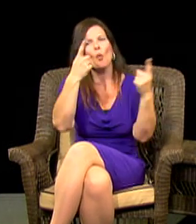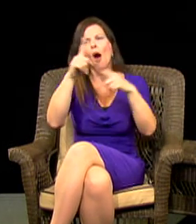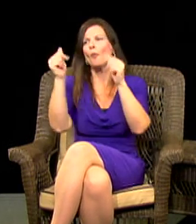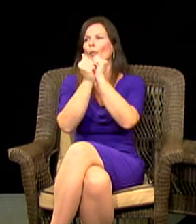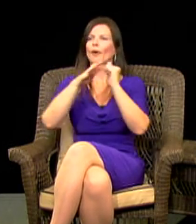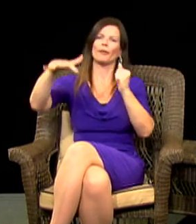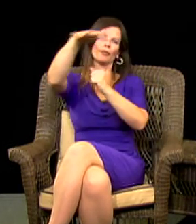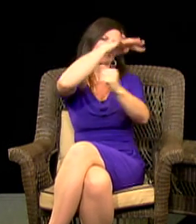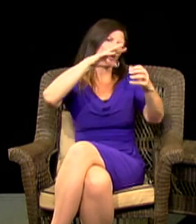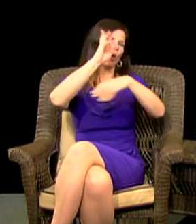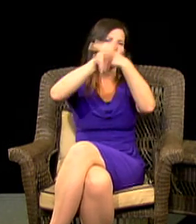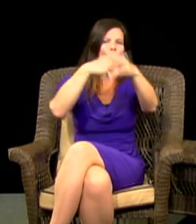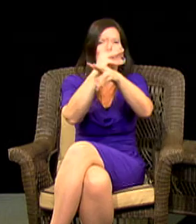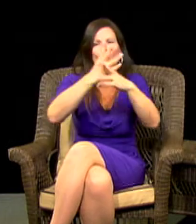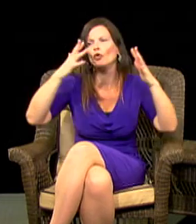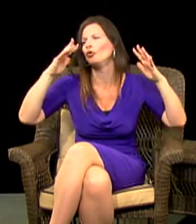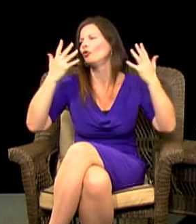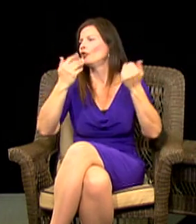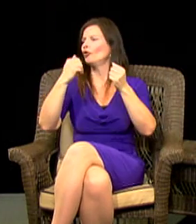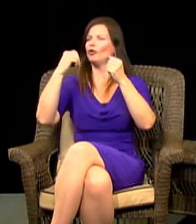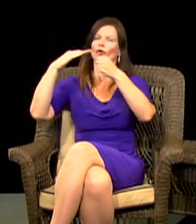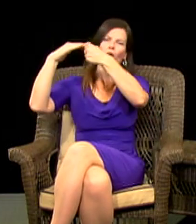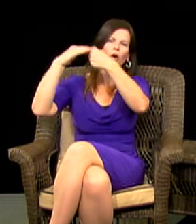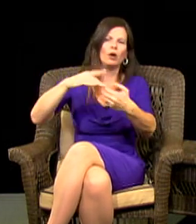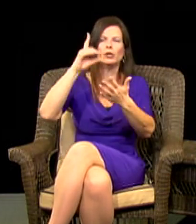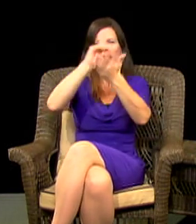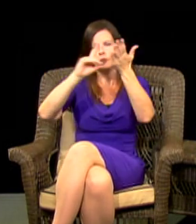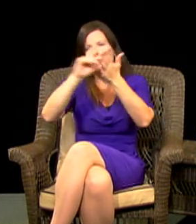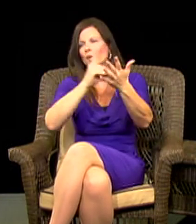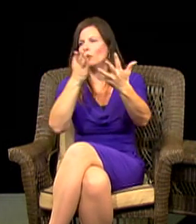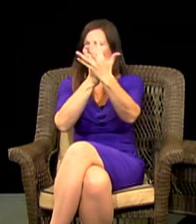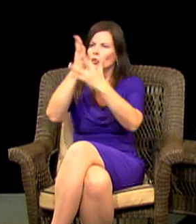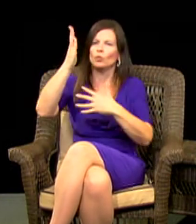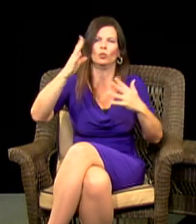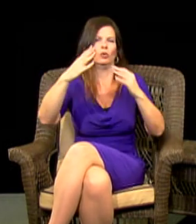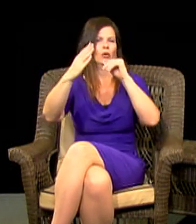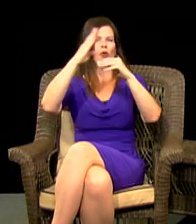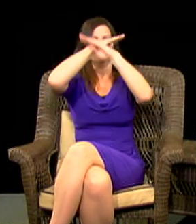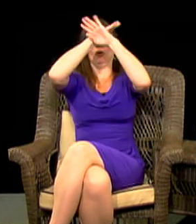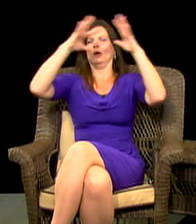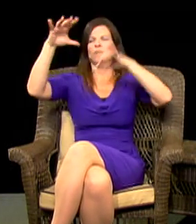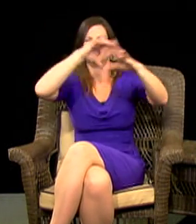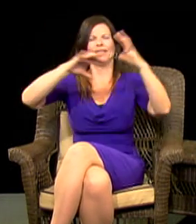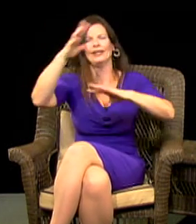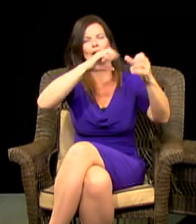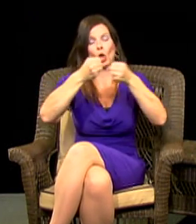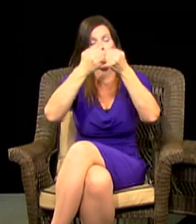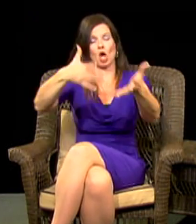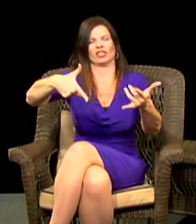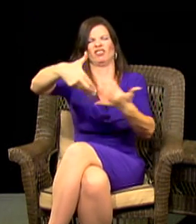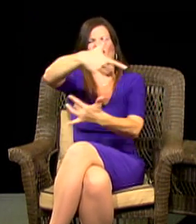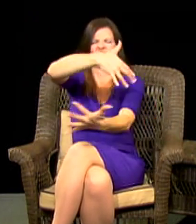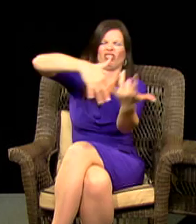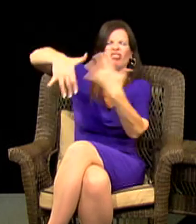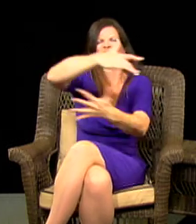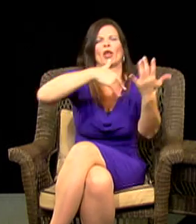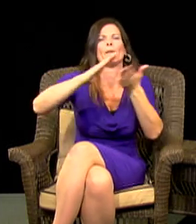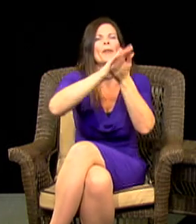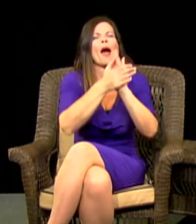we have such a difficult time finding strong leaders who really are focused on the goal, who don't get involved in oppression and putting